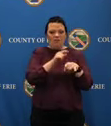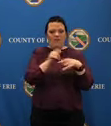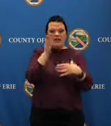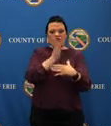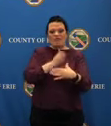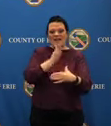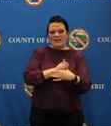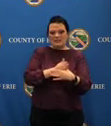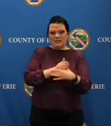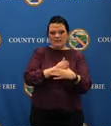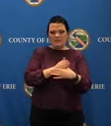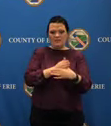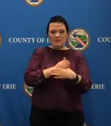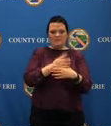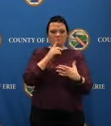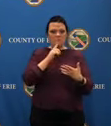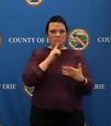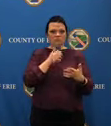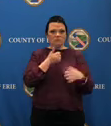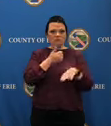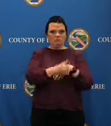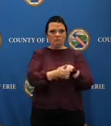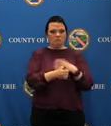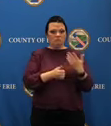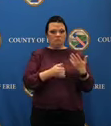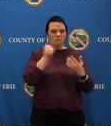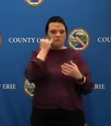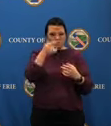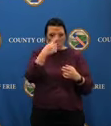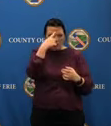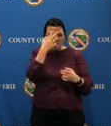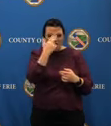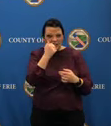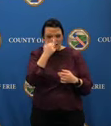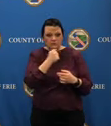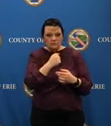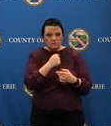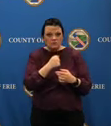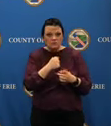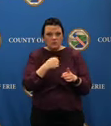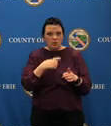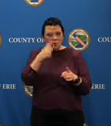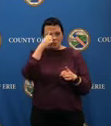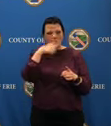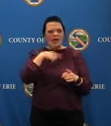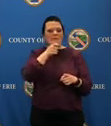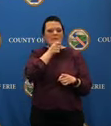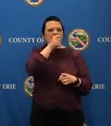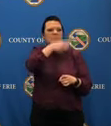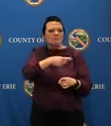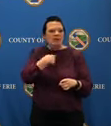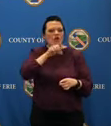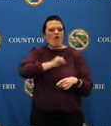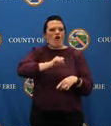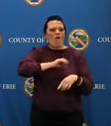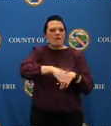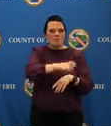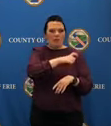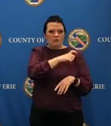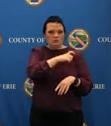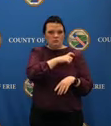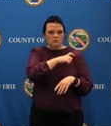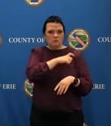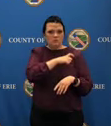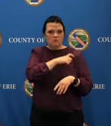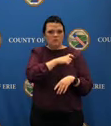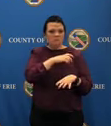second degree, a violation. So if you think it's funny, and you think that I'm going to spit or cough at a police officer,